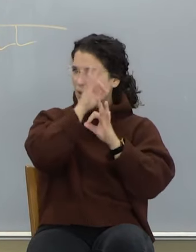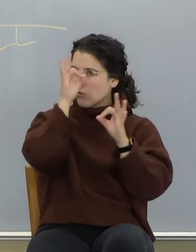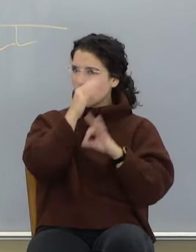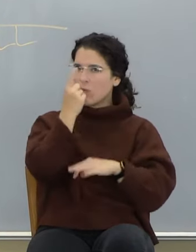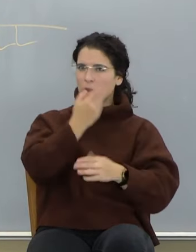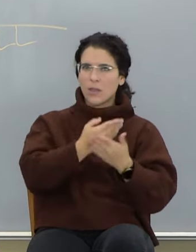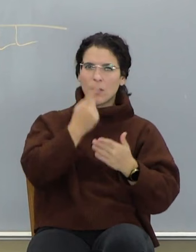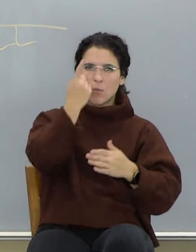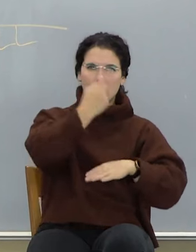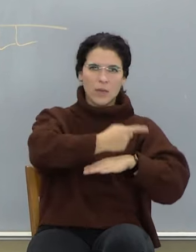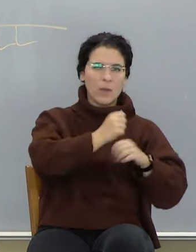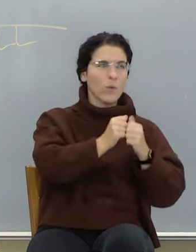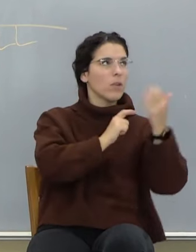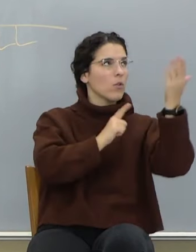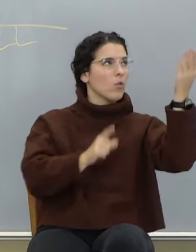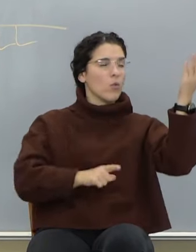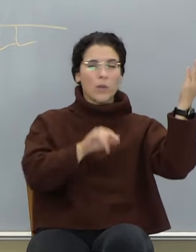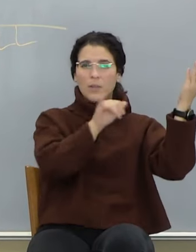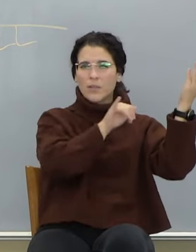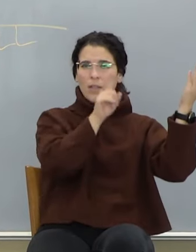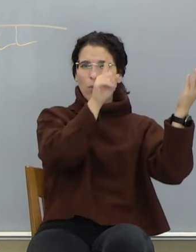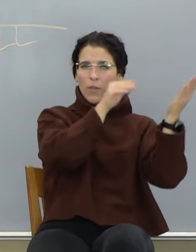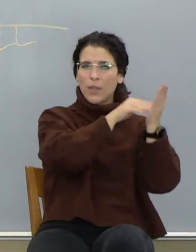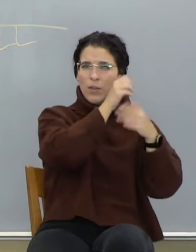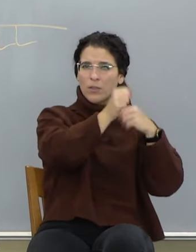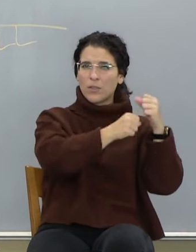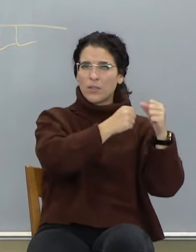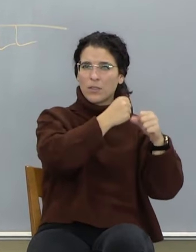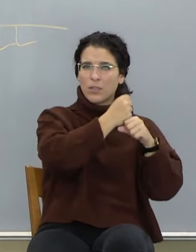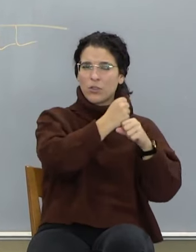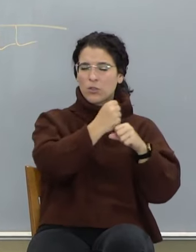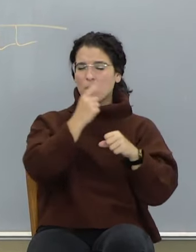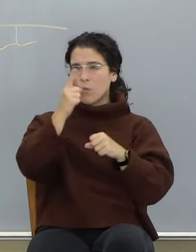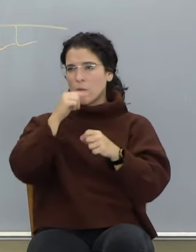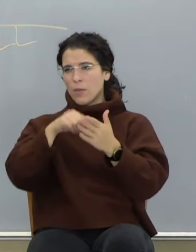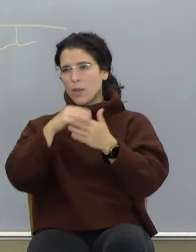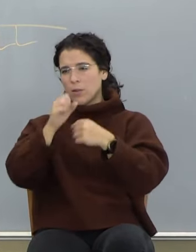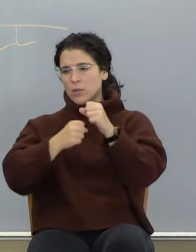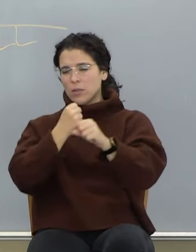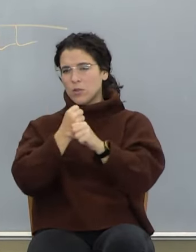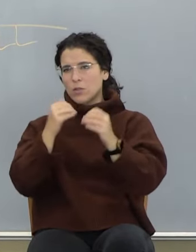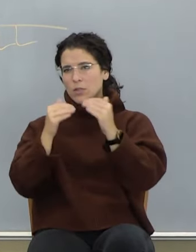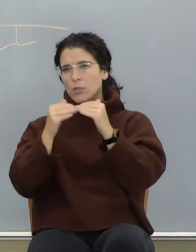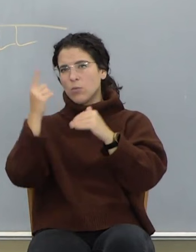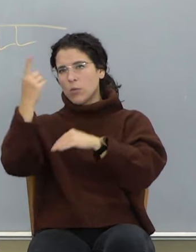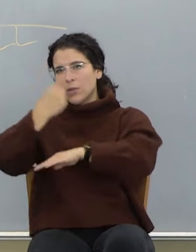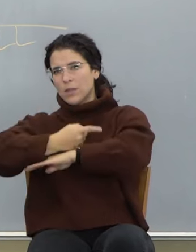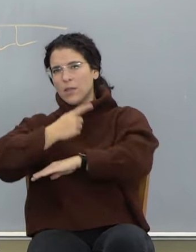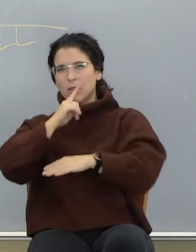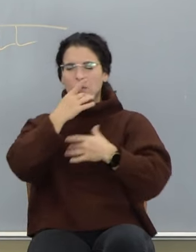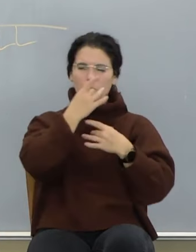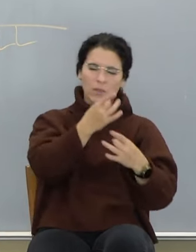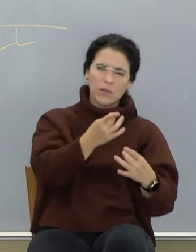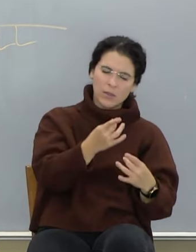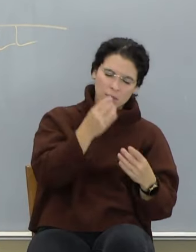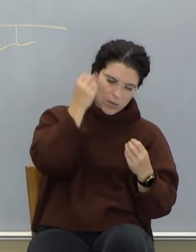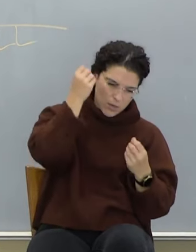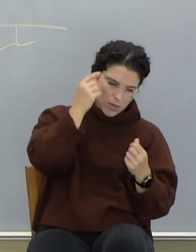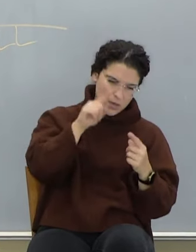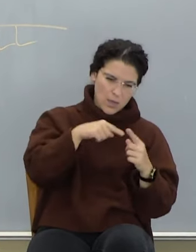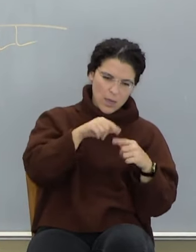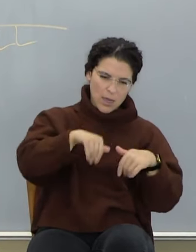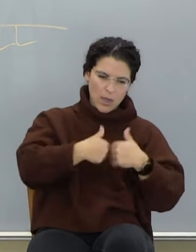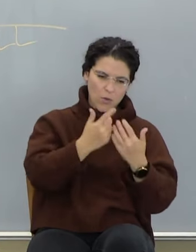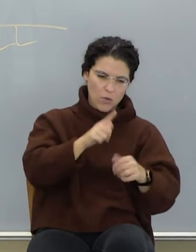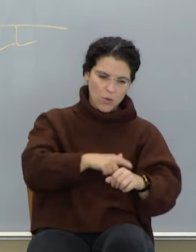is with the Lord as 1,000 years, and 1,000 years as one day. Now, this is not a formula, but isn't it interesting? Think about this for a second. How long has